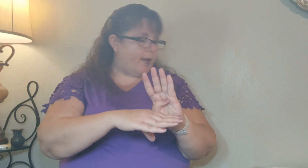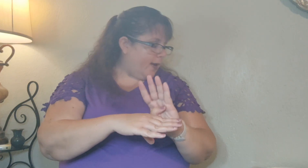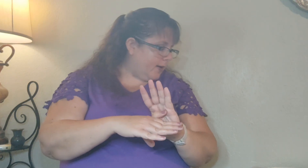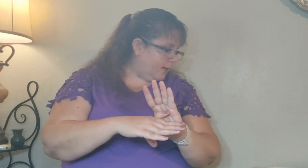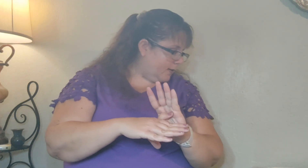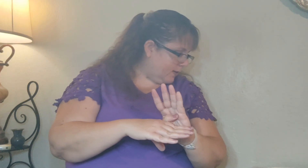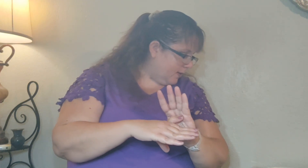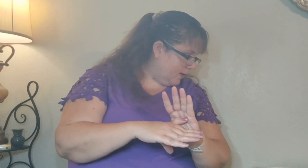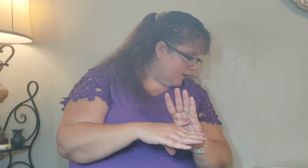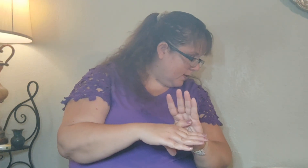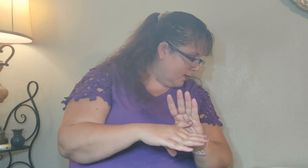and